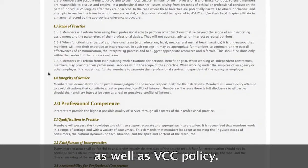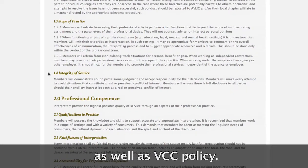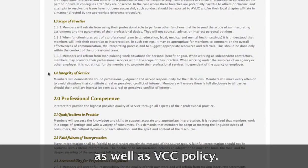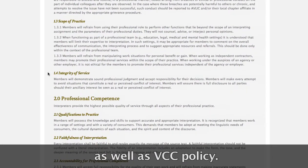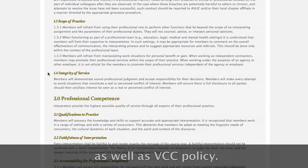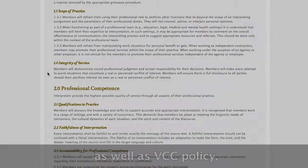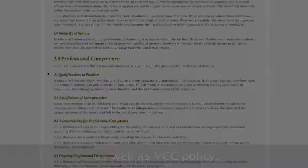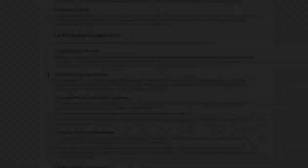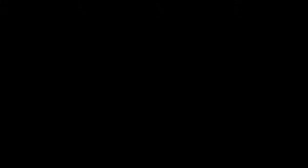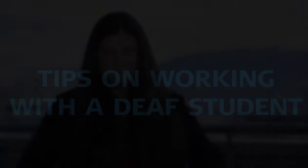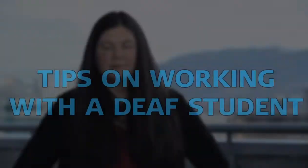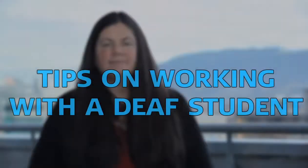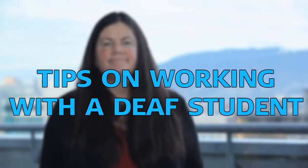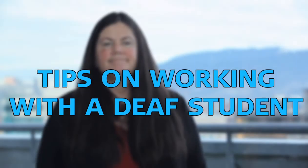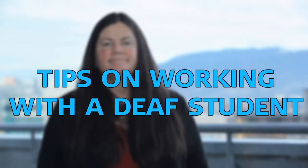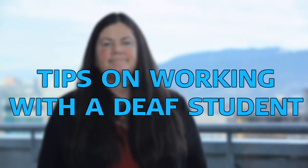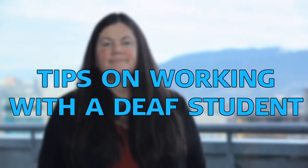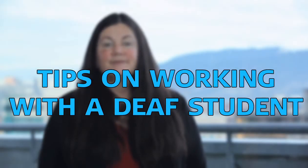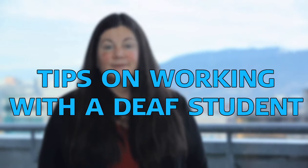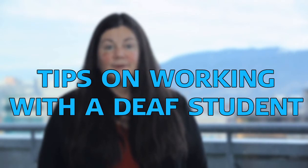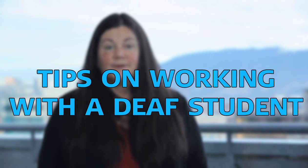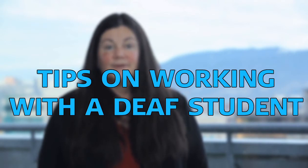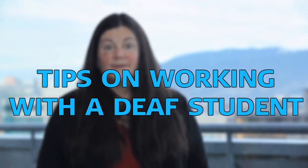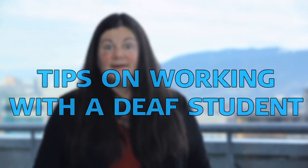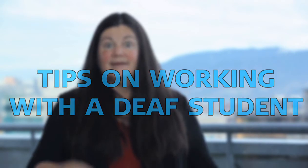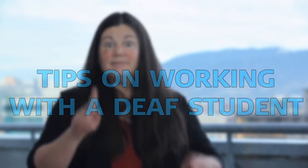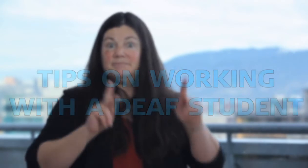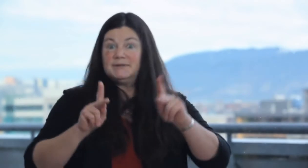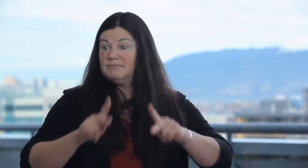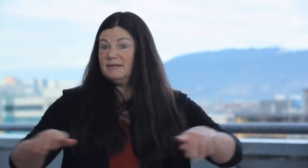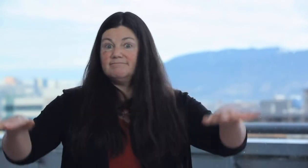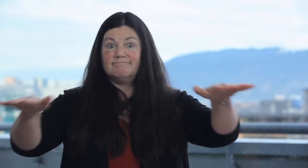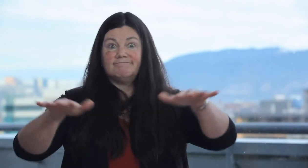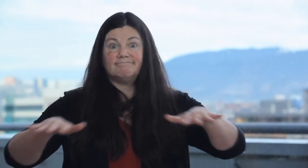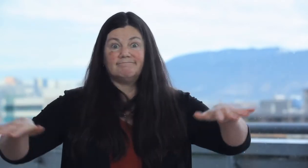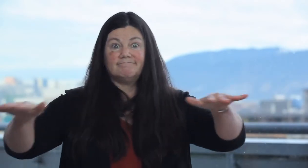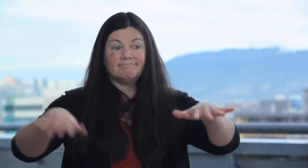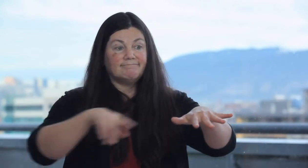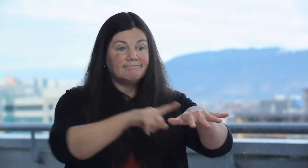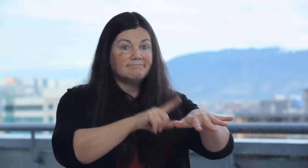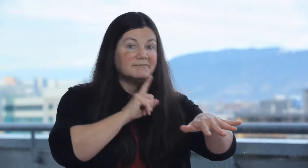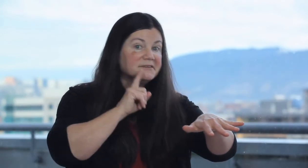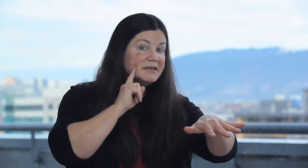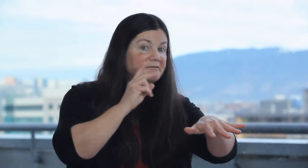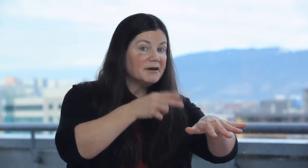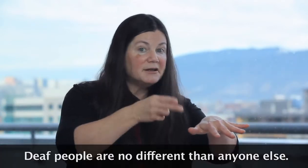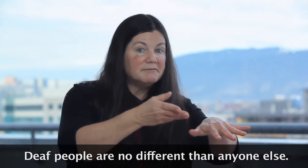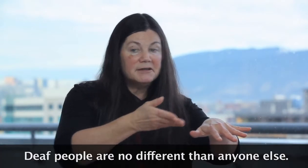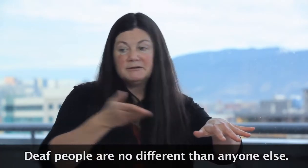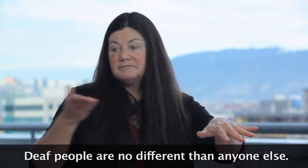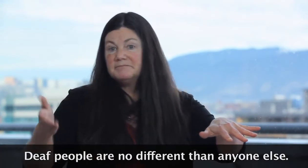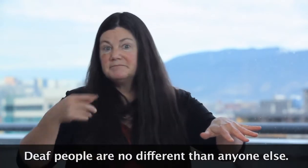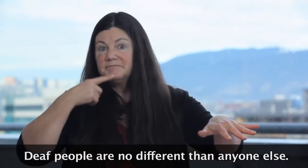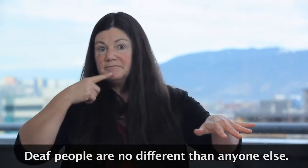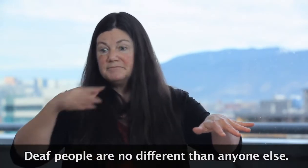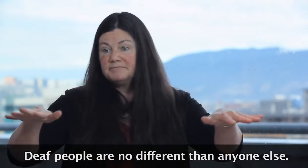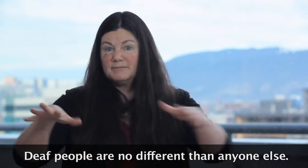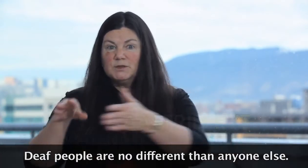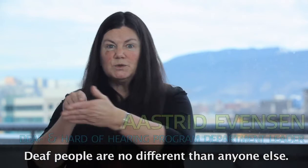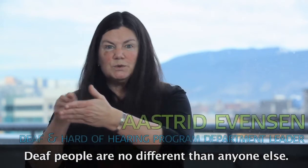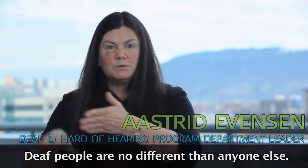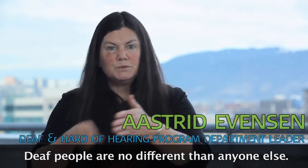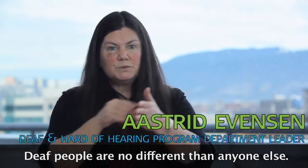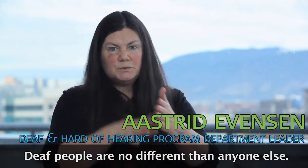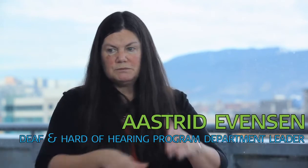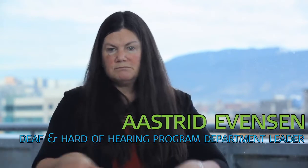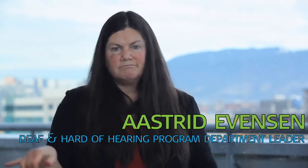VCC policy. Tips on working with a deaf student. Signing with voiceover interpretation. Deaf people are no different